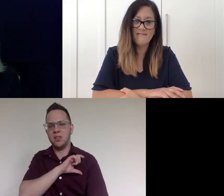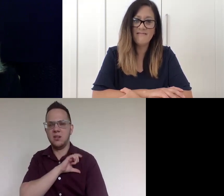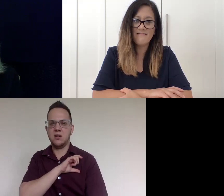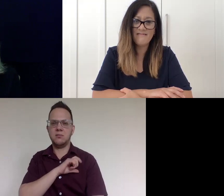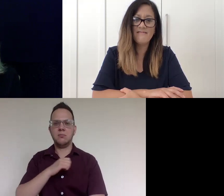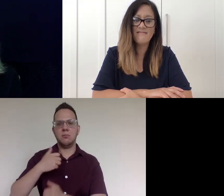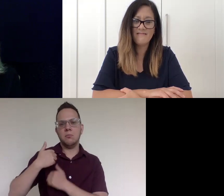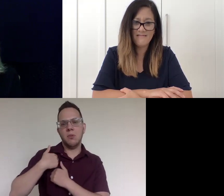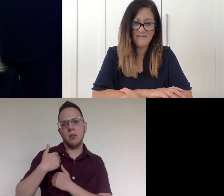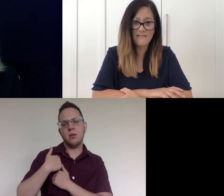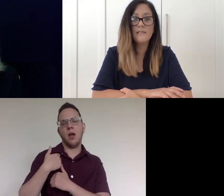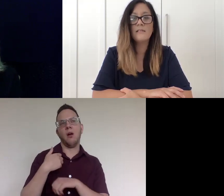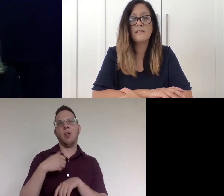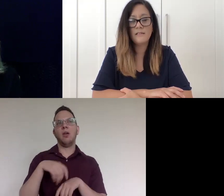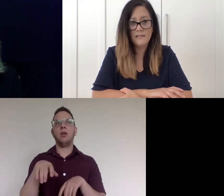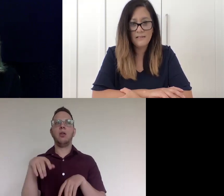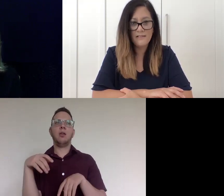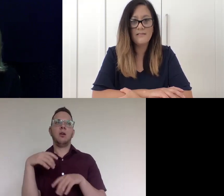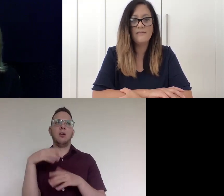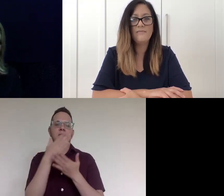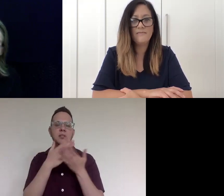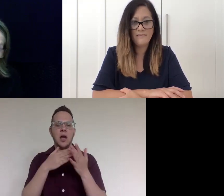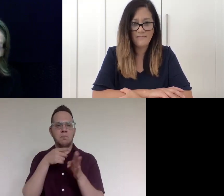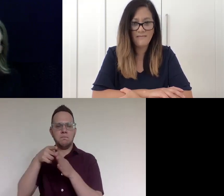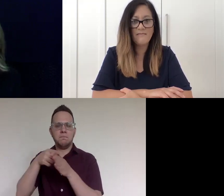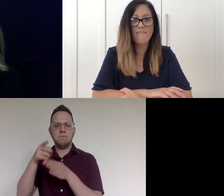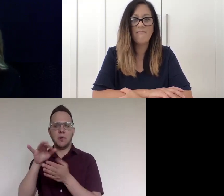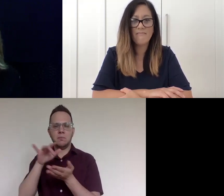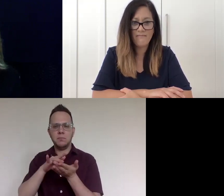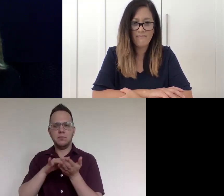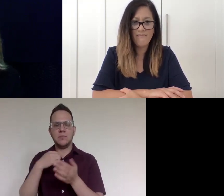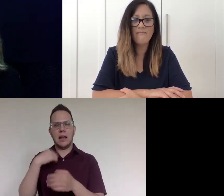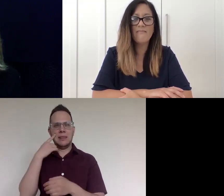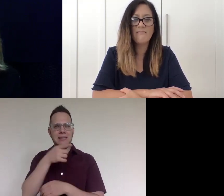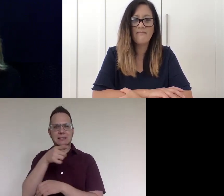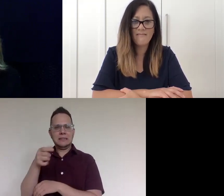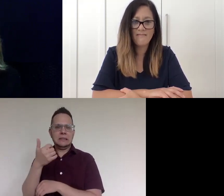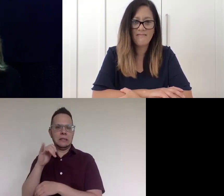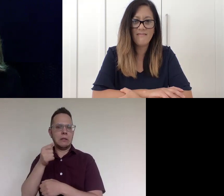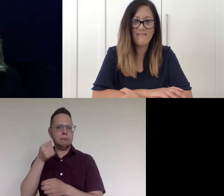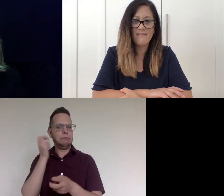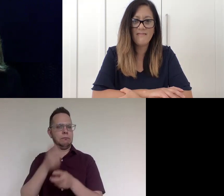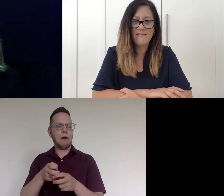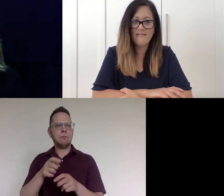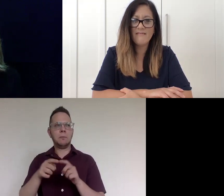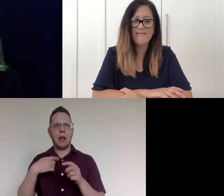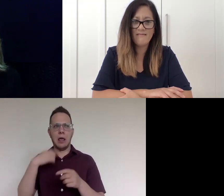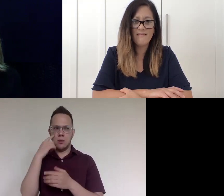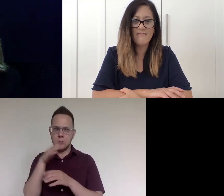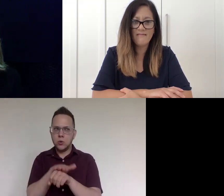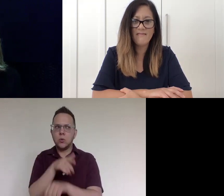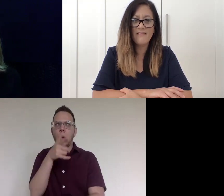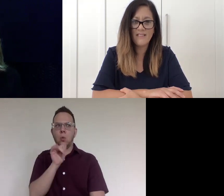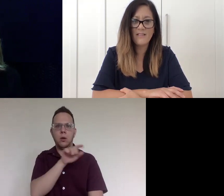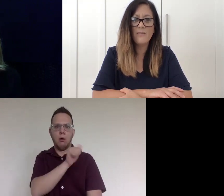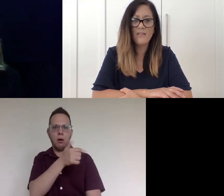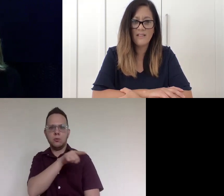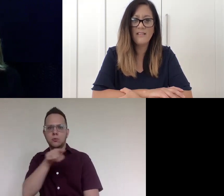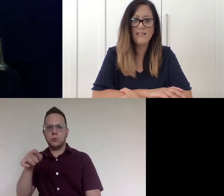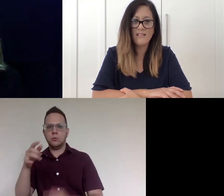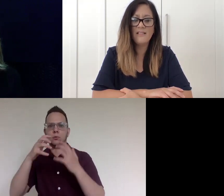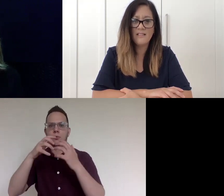to be policemen, to be in the military, and some other specialties. I think it would be very tough for a